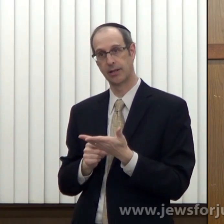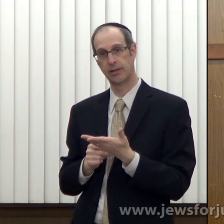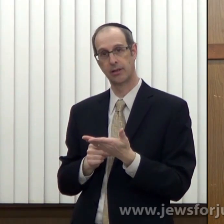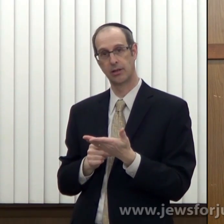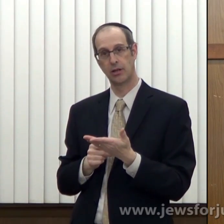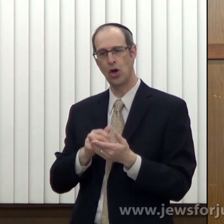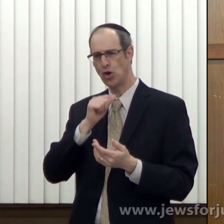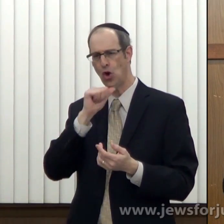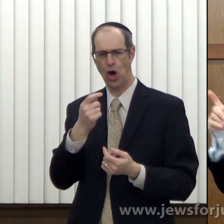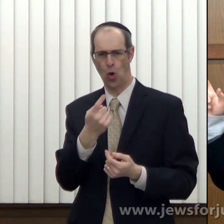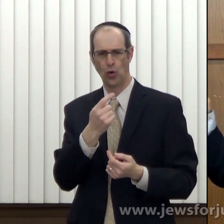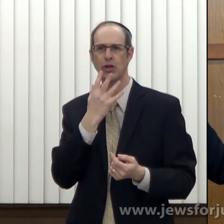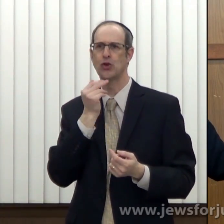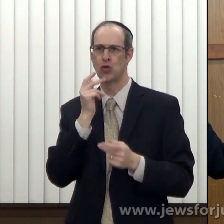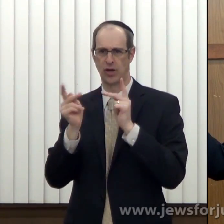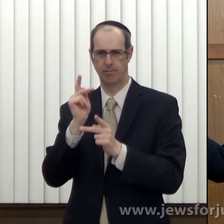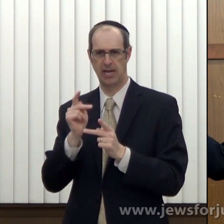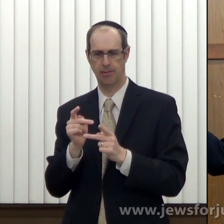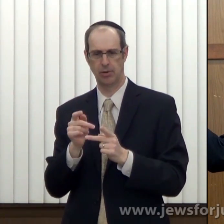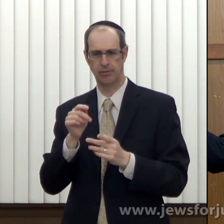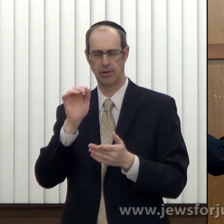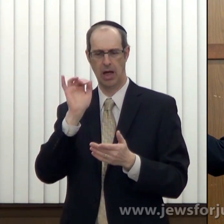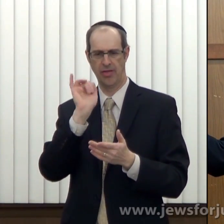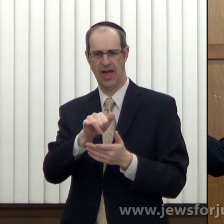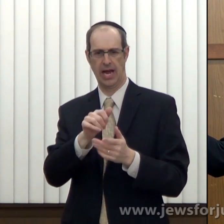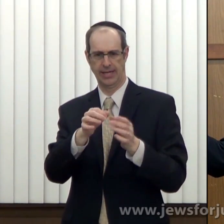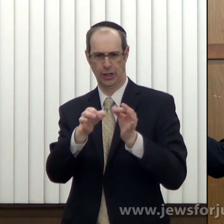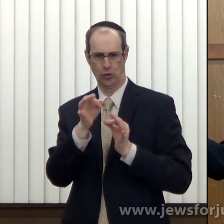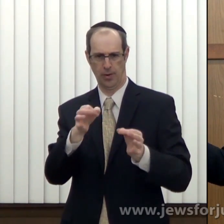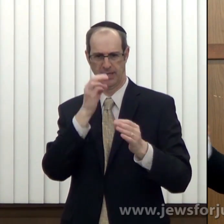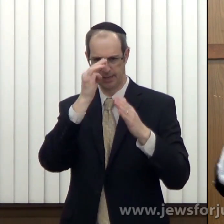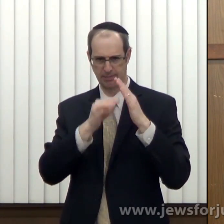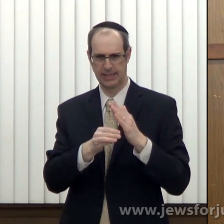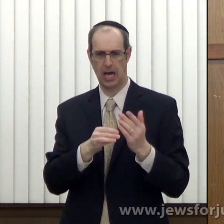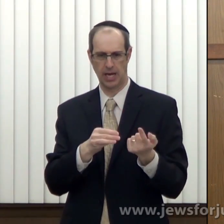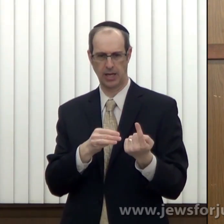Jewish people who say they are describing the Messiah.